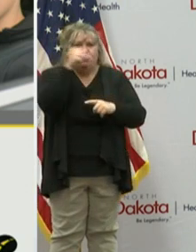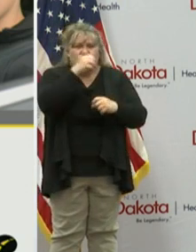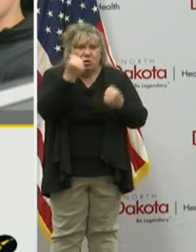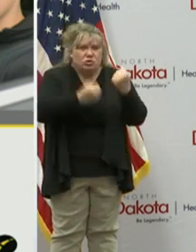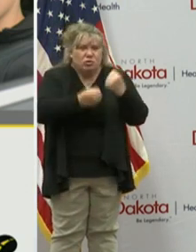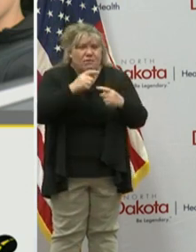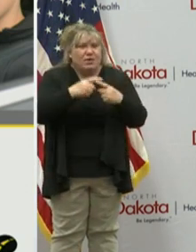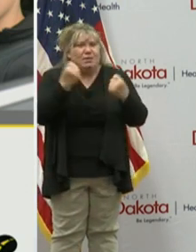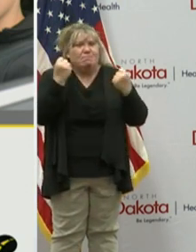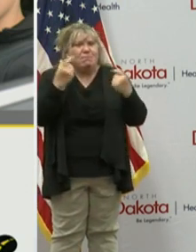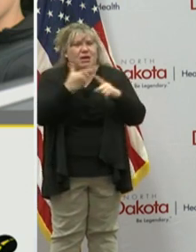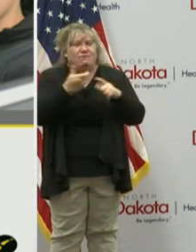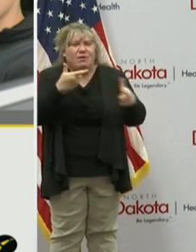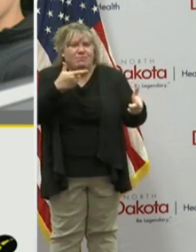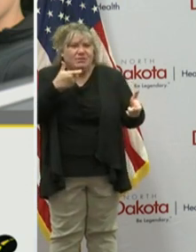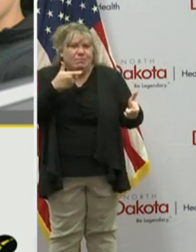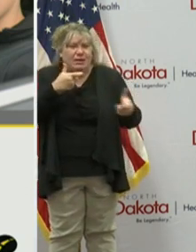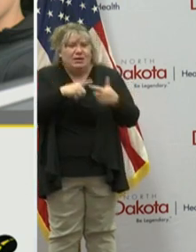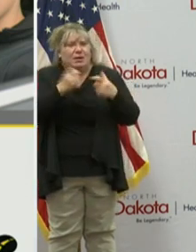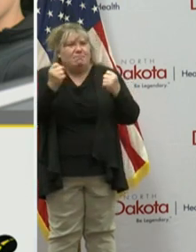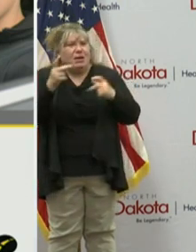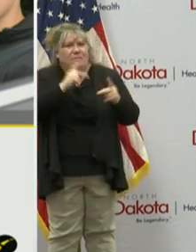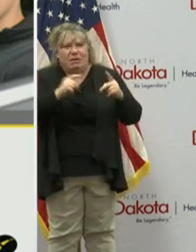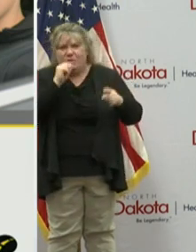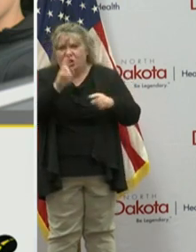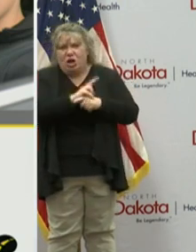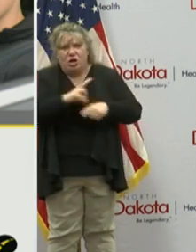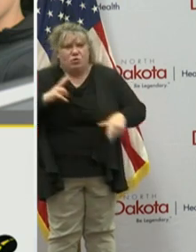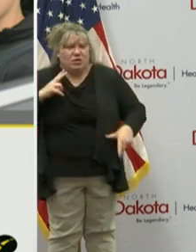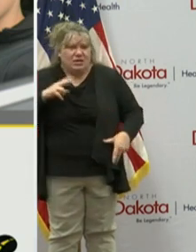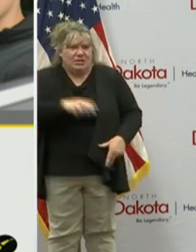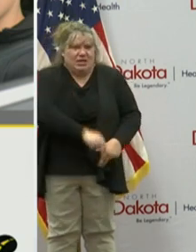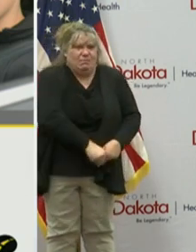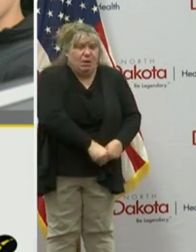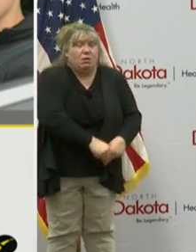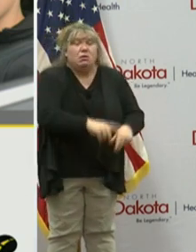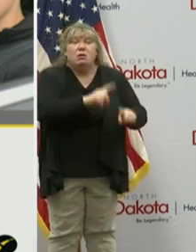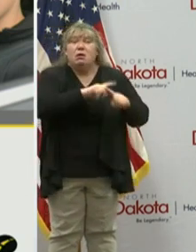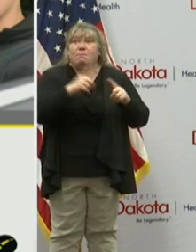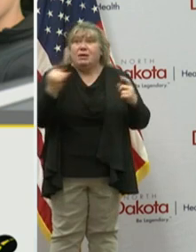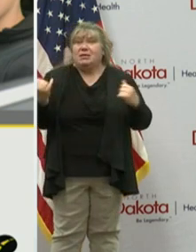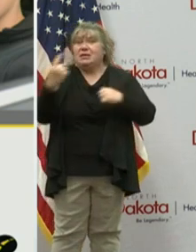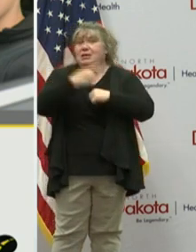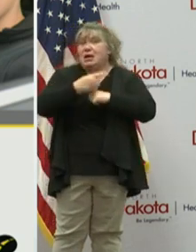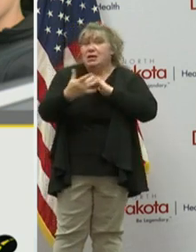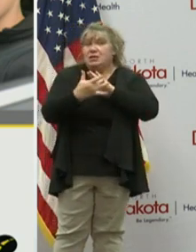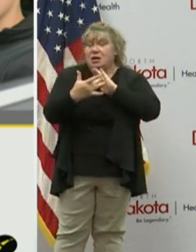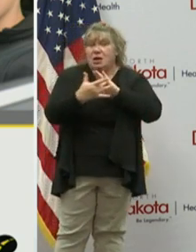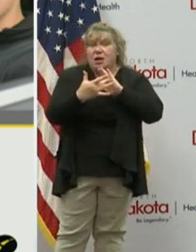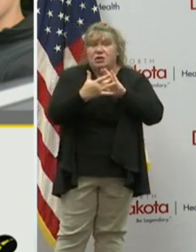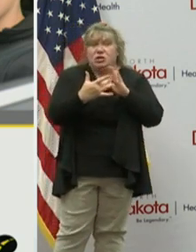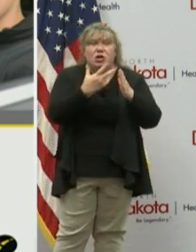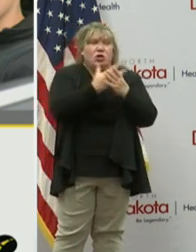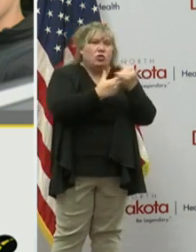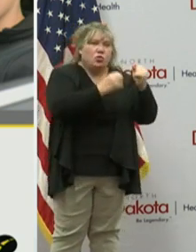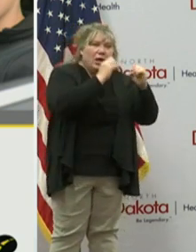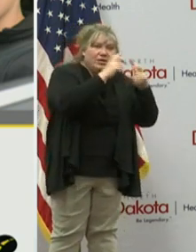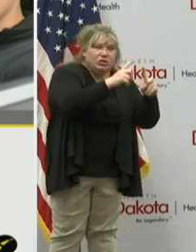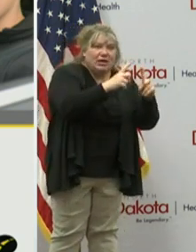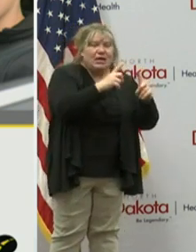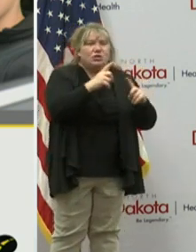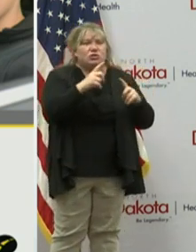many caused by speed, many caused by people who aren't wearing seat belts. But there is, with today's technology, both through